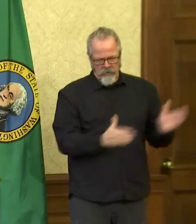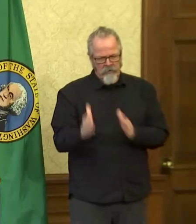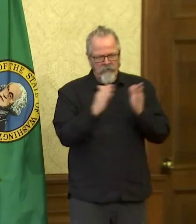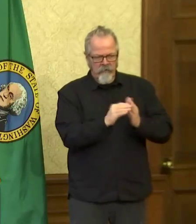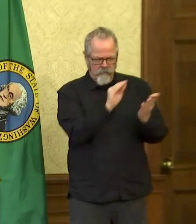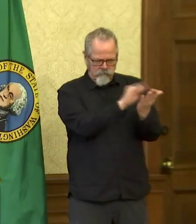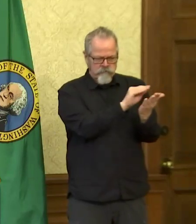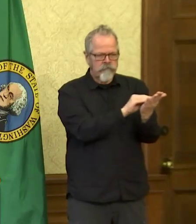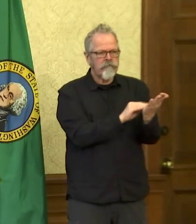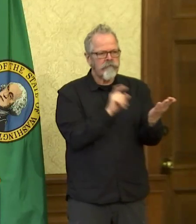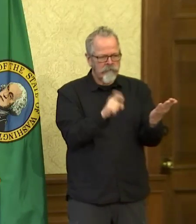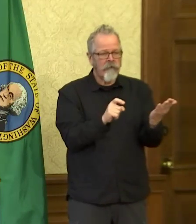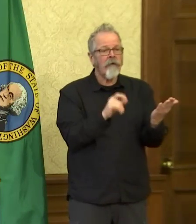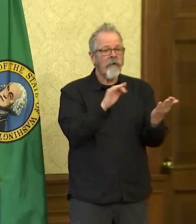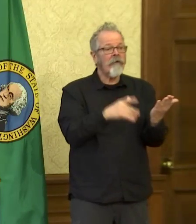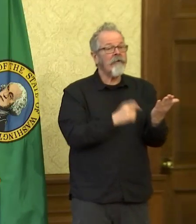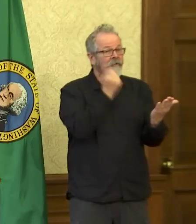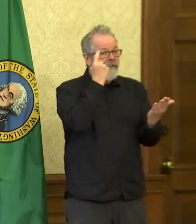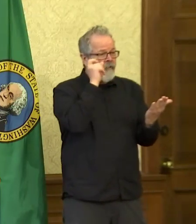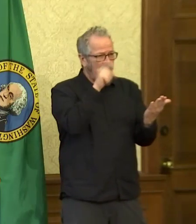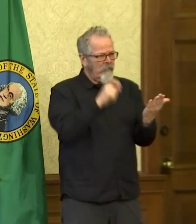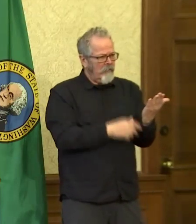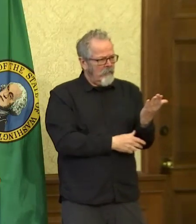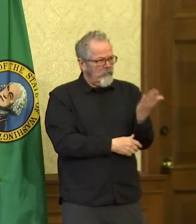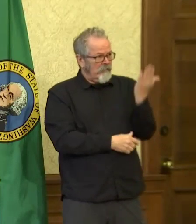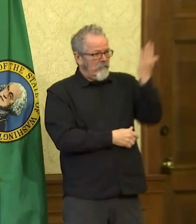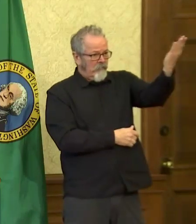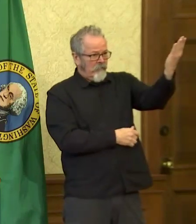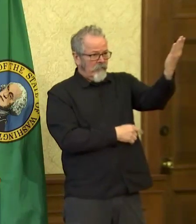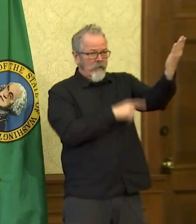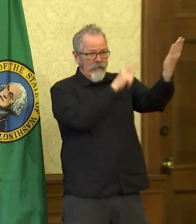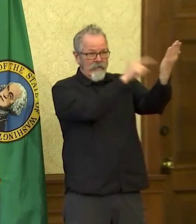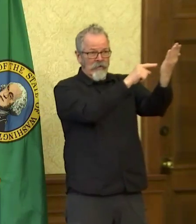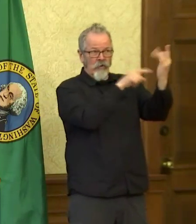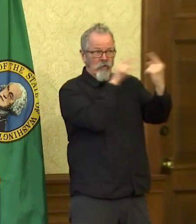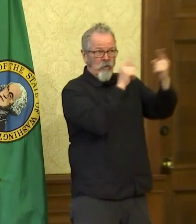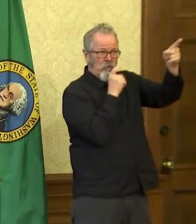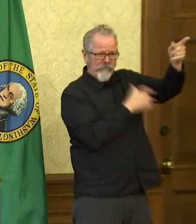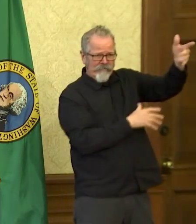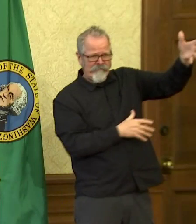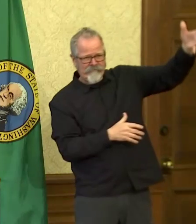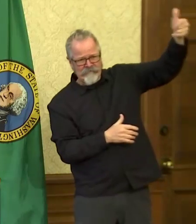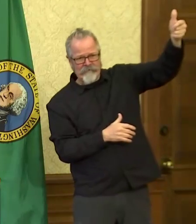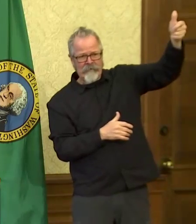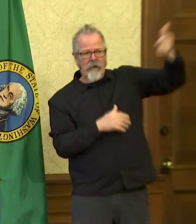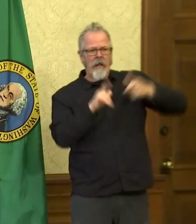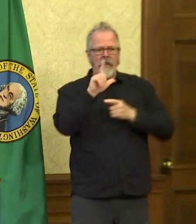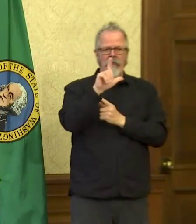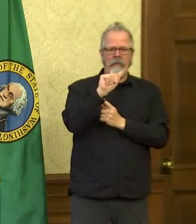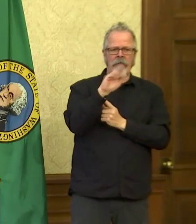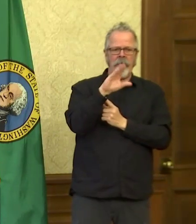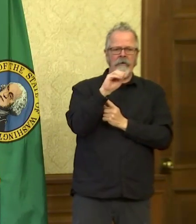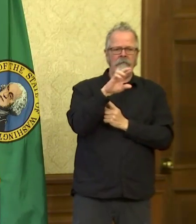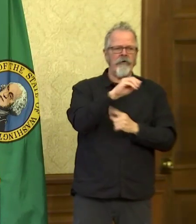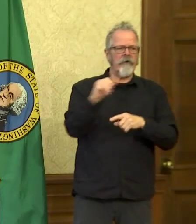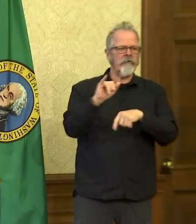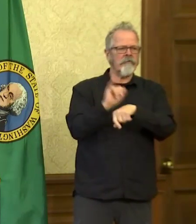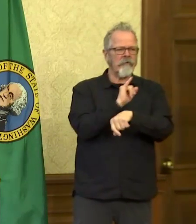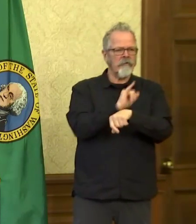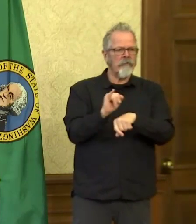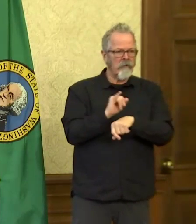this is a very thorough and thoughtful approach, allowing construction to move forward.